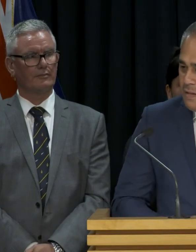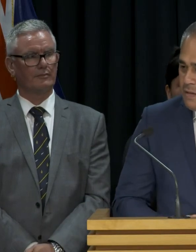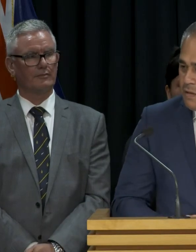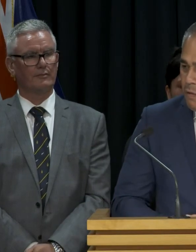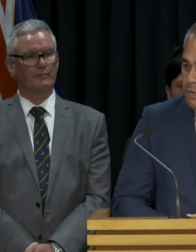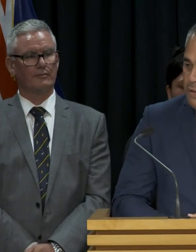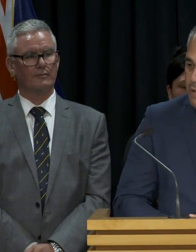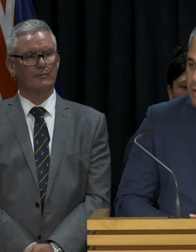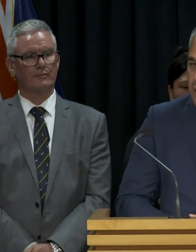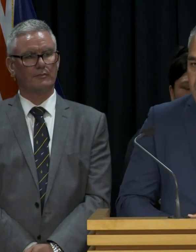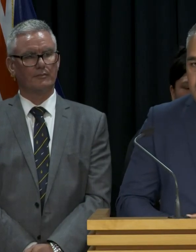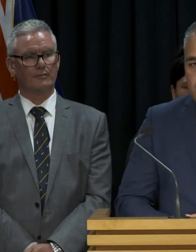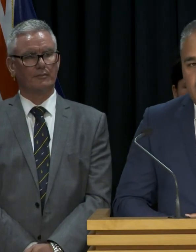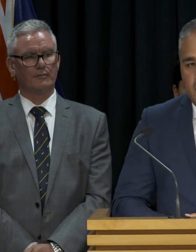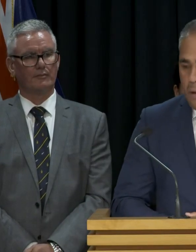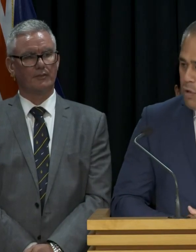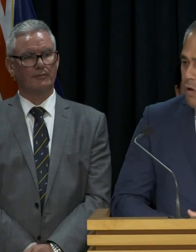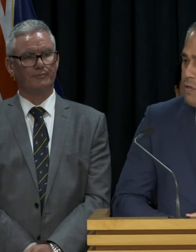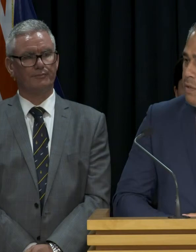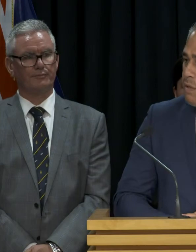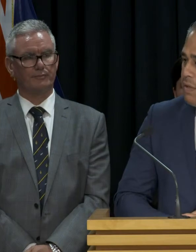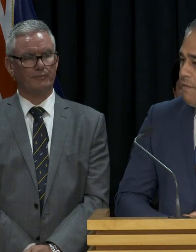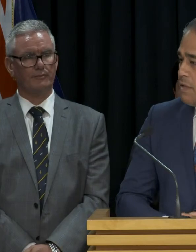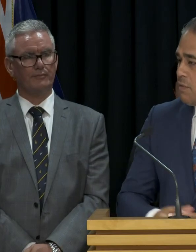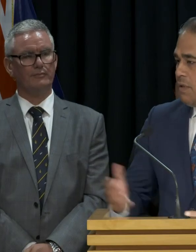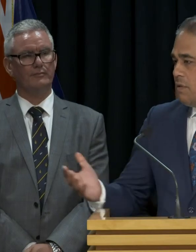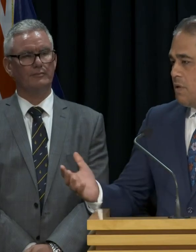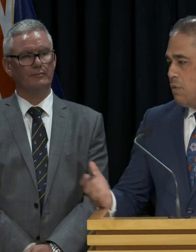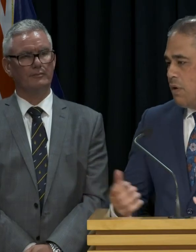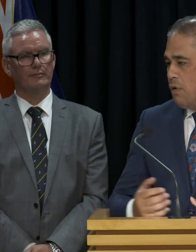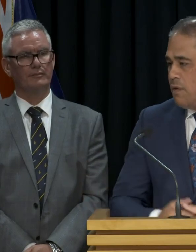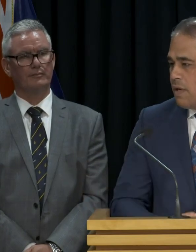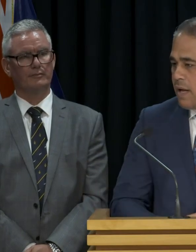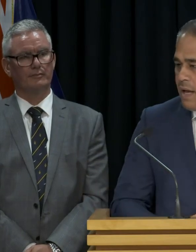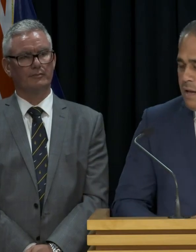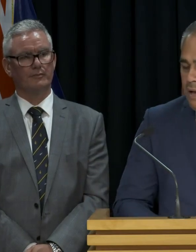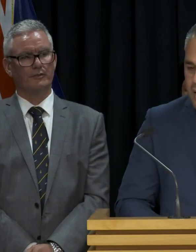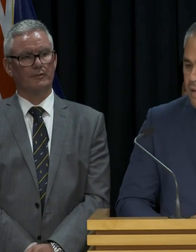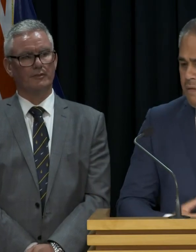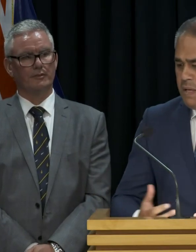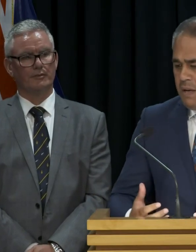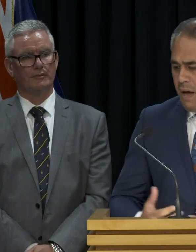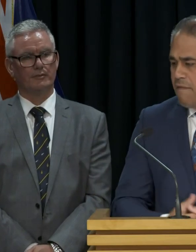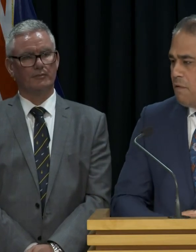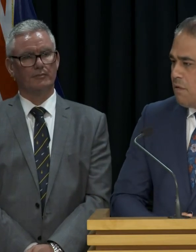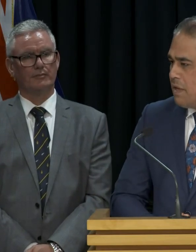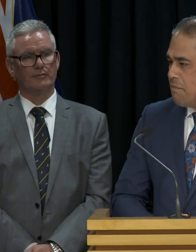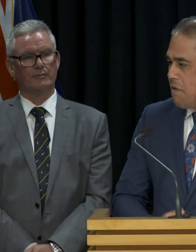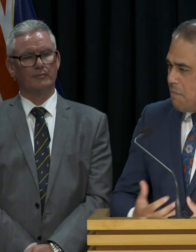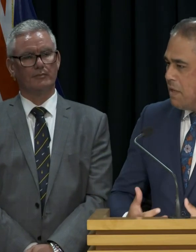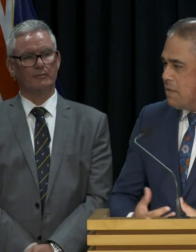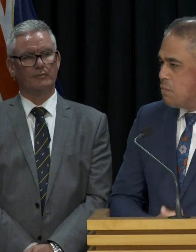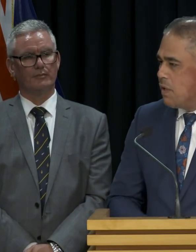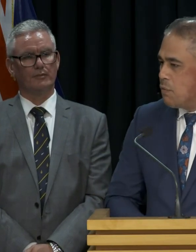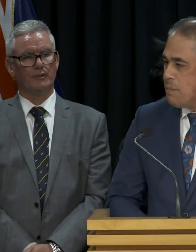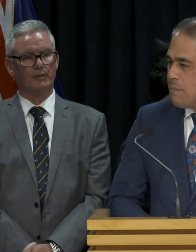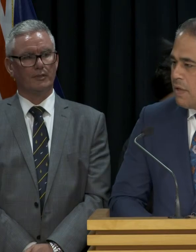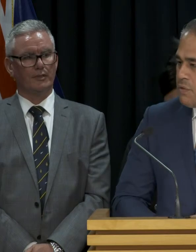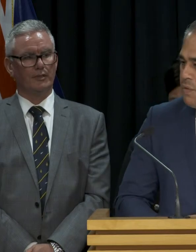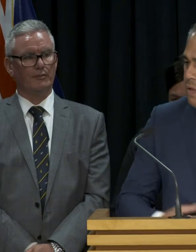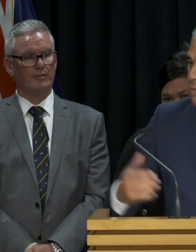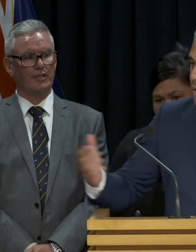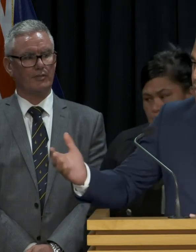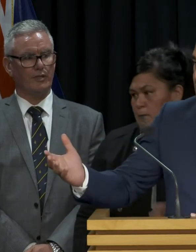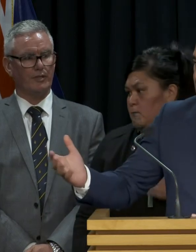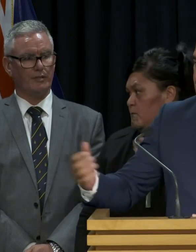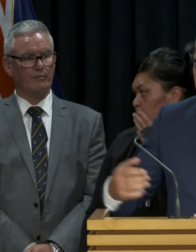a fantastic opportunity there. They work closely with Defence. We did so in COVID, and I feel that I'm at least well equipped to make